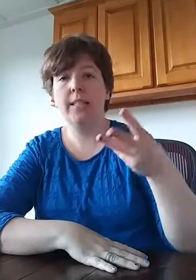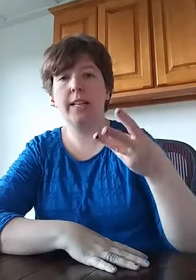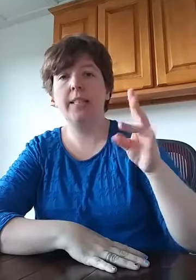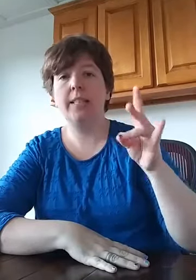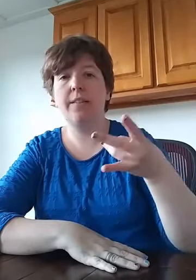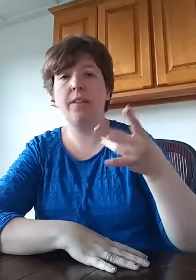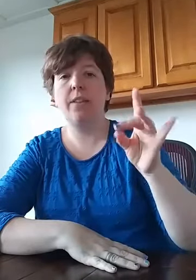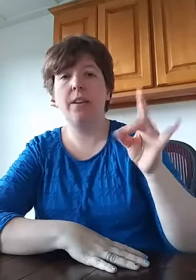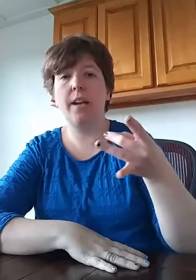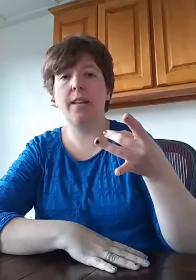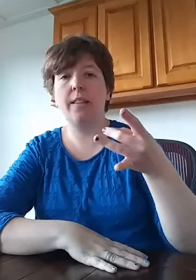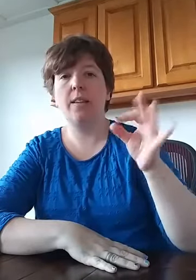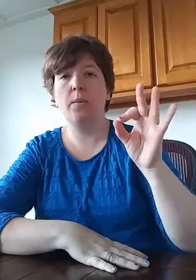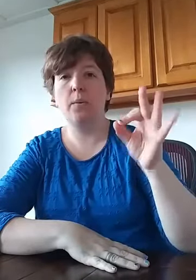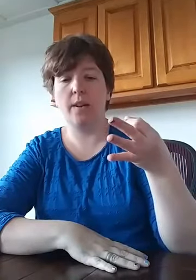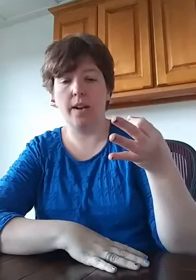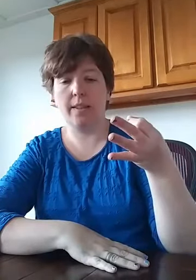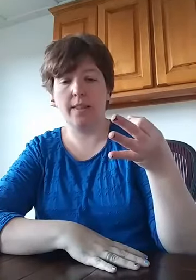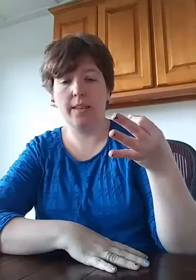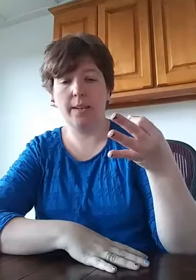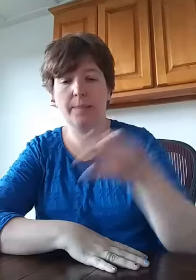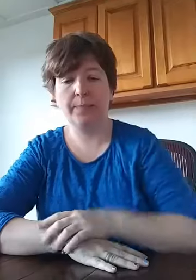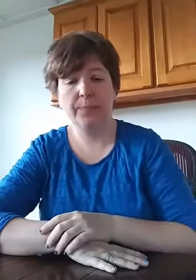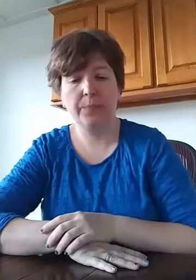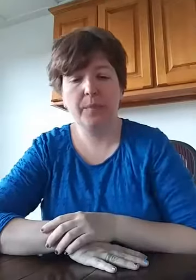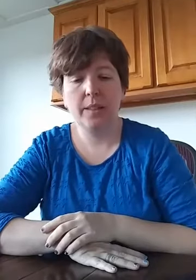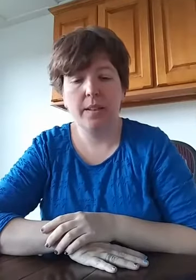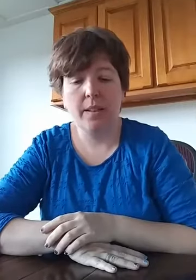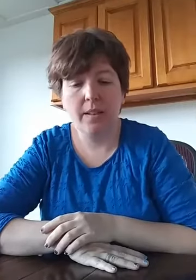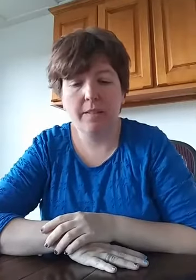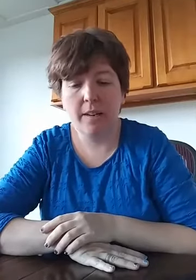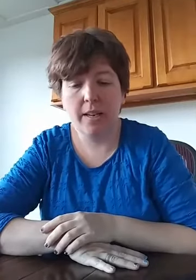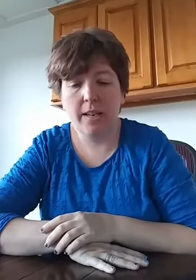sixth, seventh, eighth, or ninth. All right.